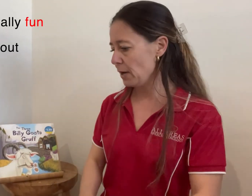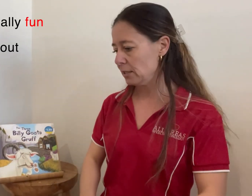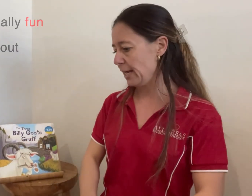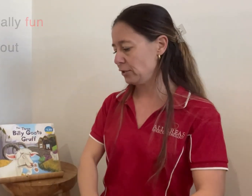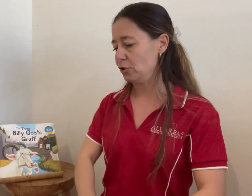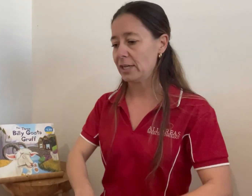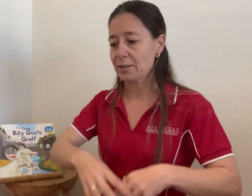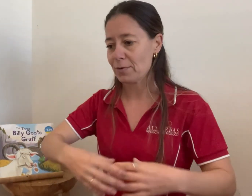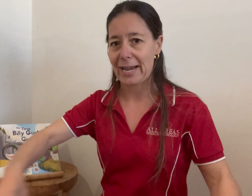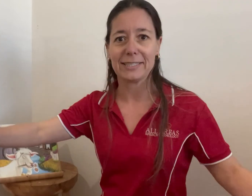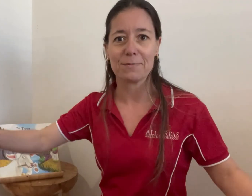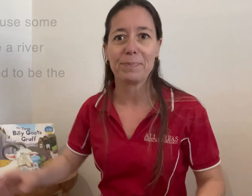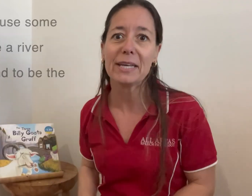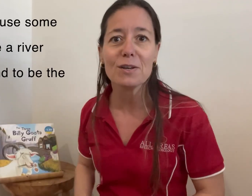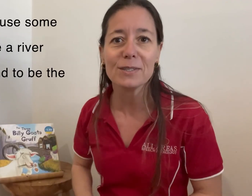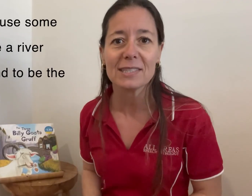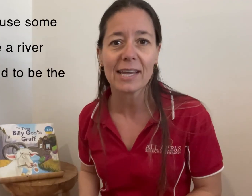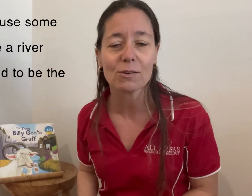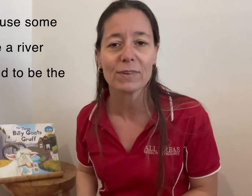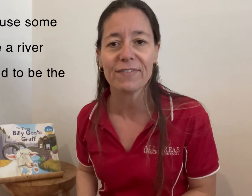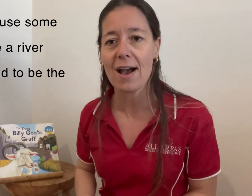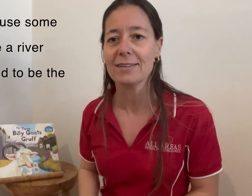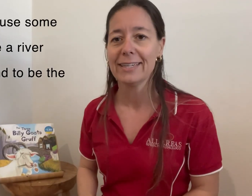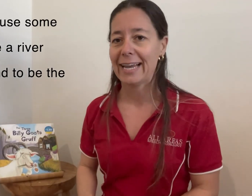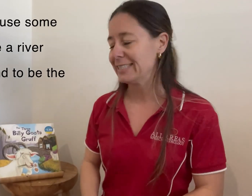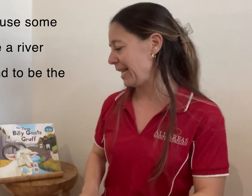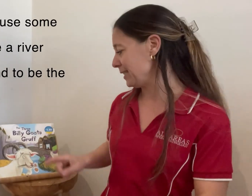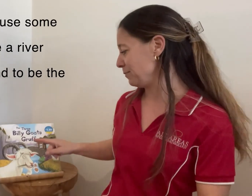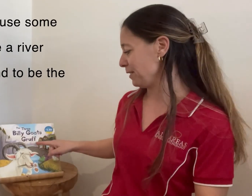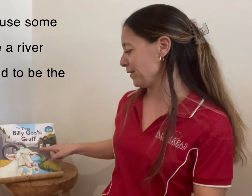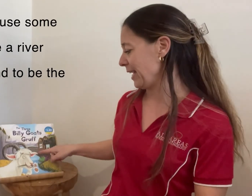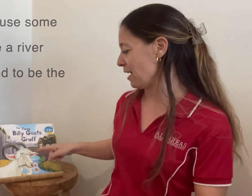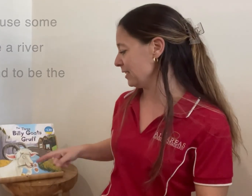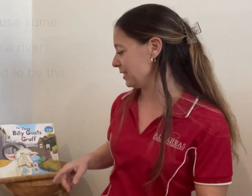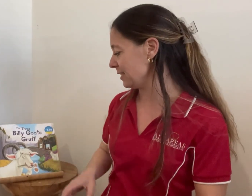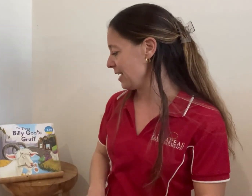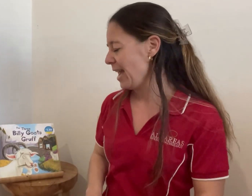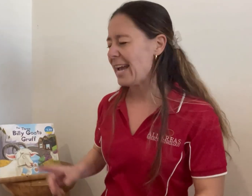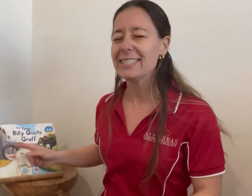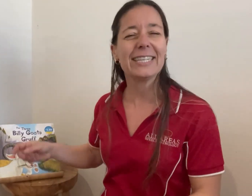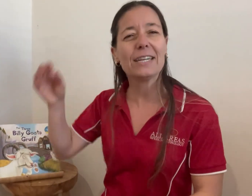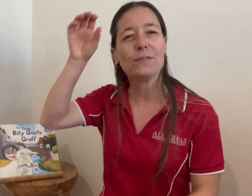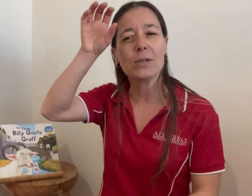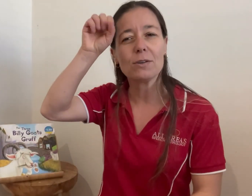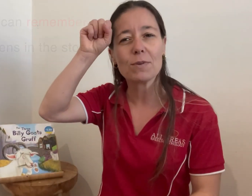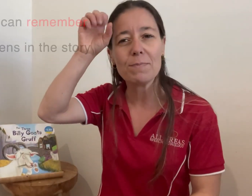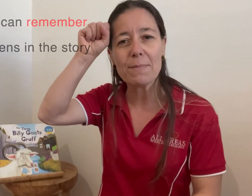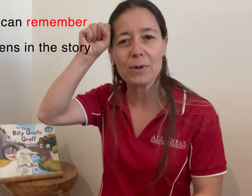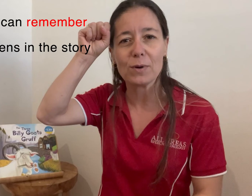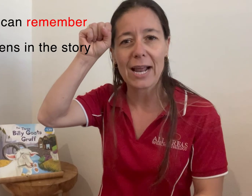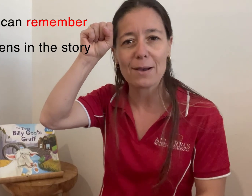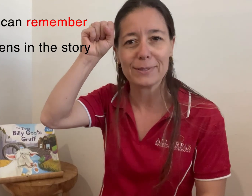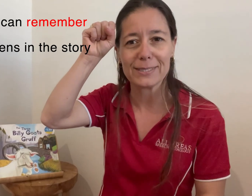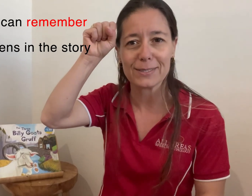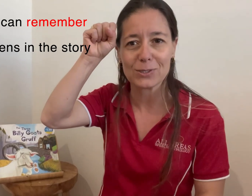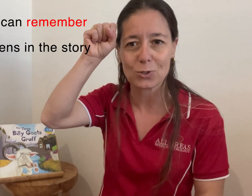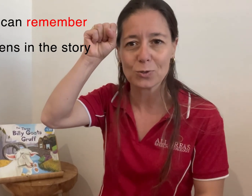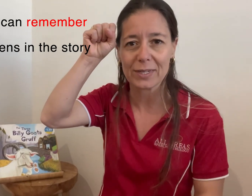like to just create some pillows like a river and take some different characters and see if you can remember what happens in the story